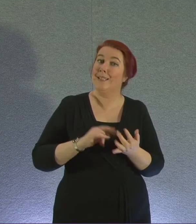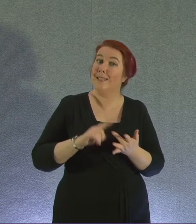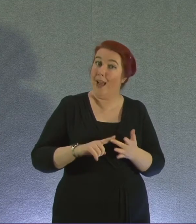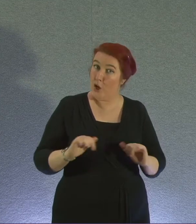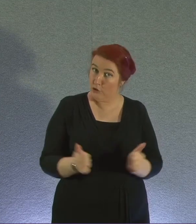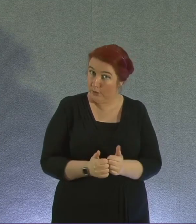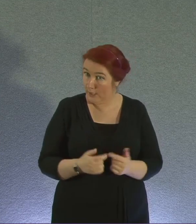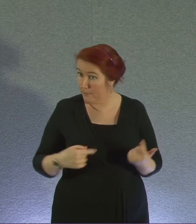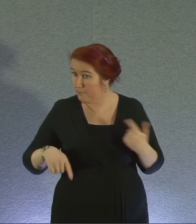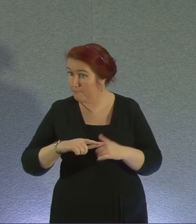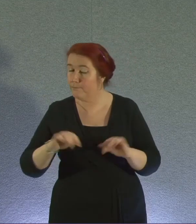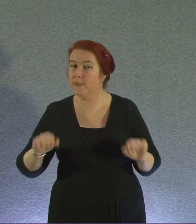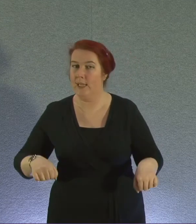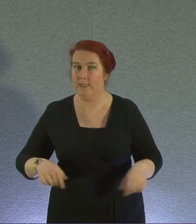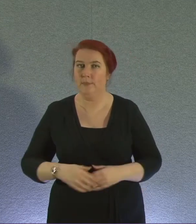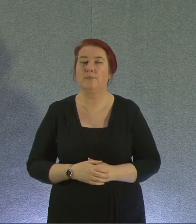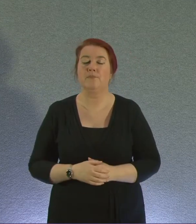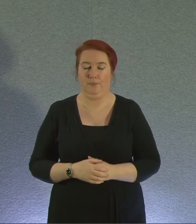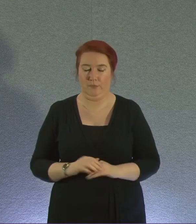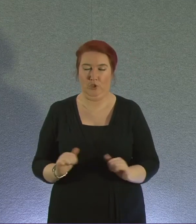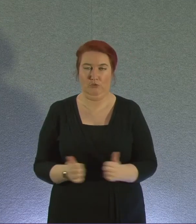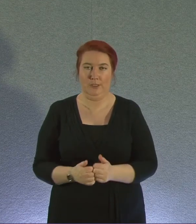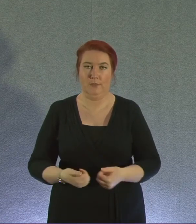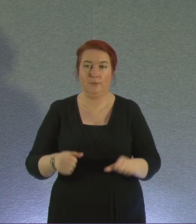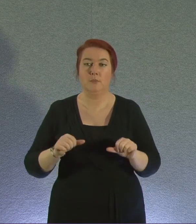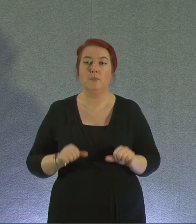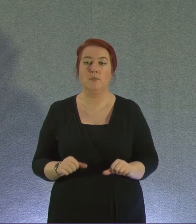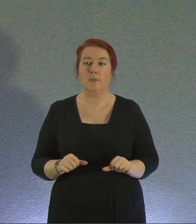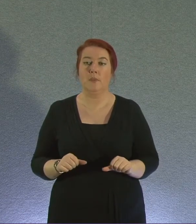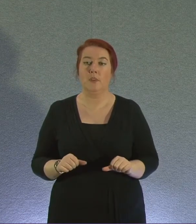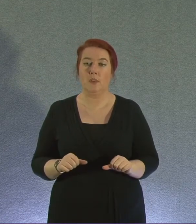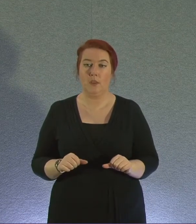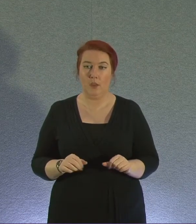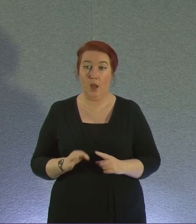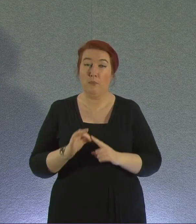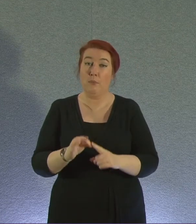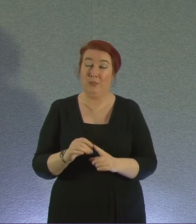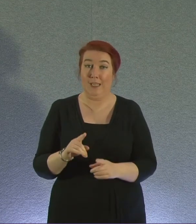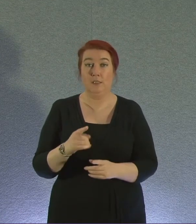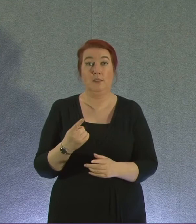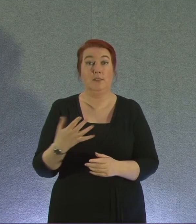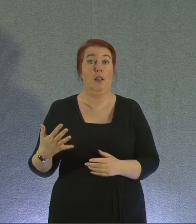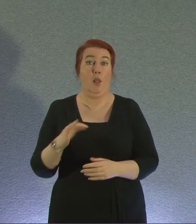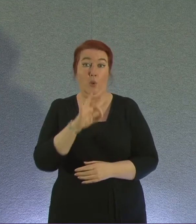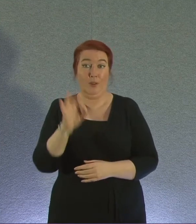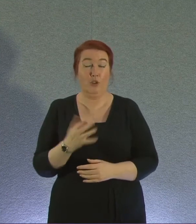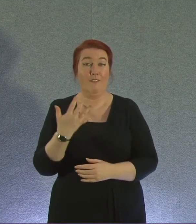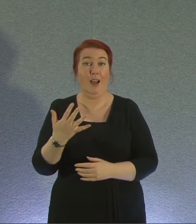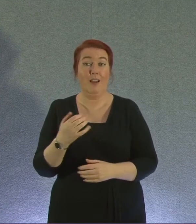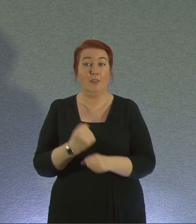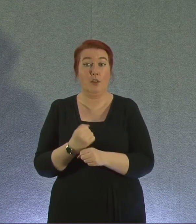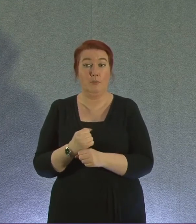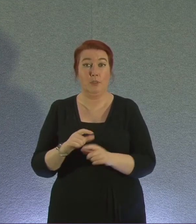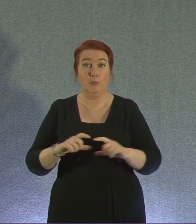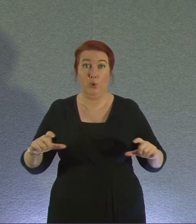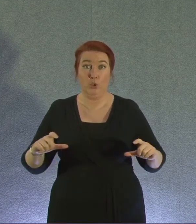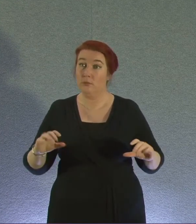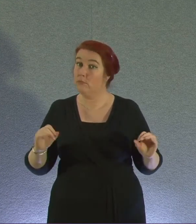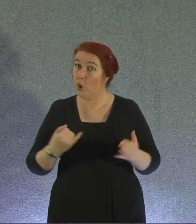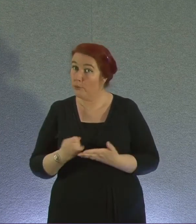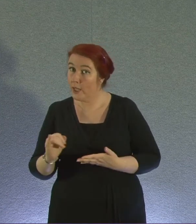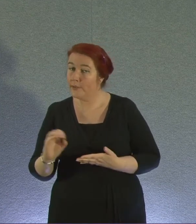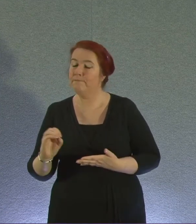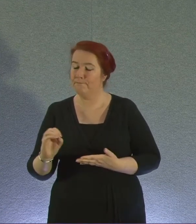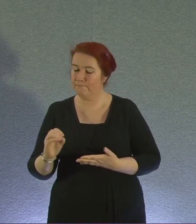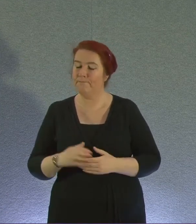Are we all agreed? Yes. We are agreed. And I propose to ask a single question on the 5 government motions. Does anyone object? No. So